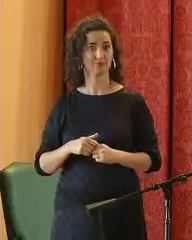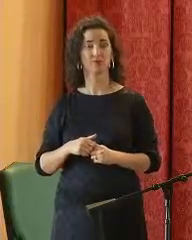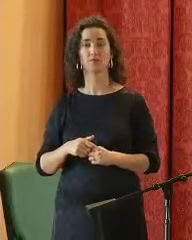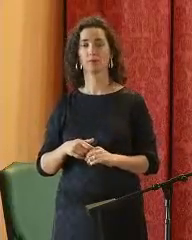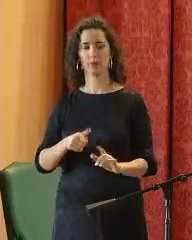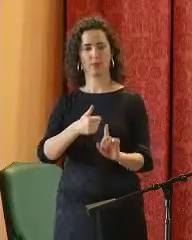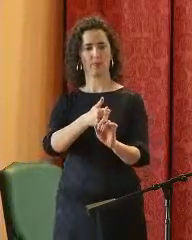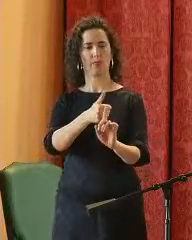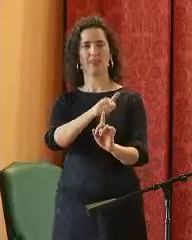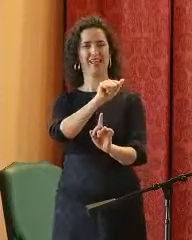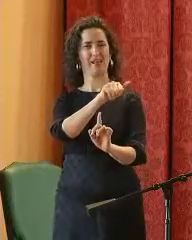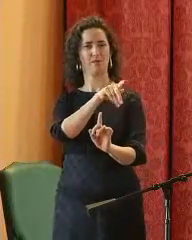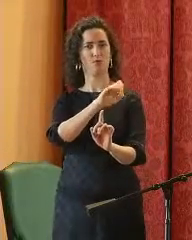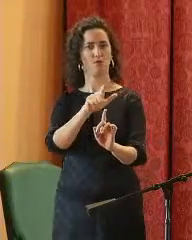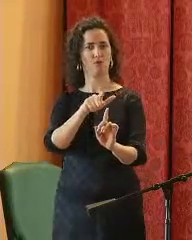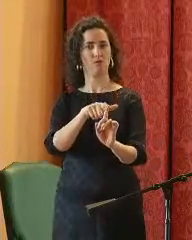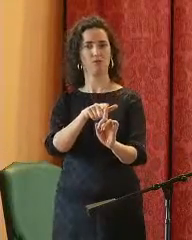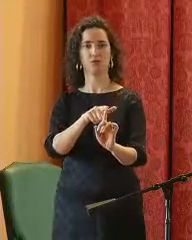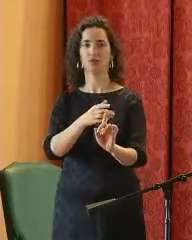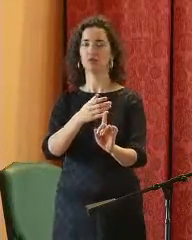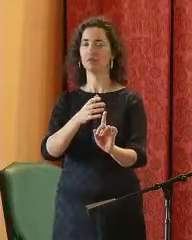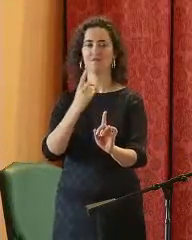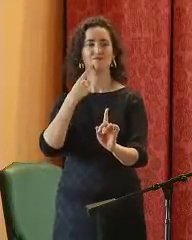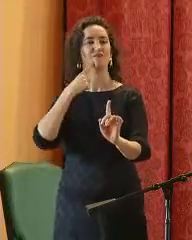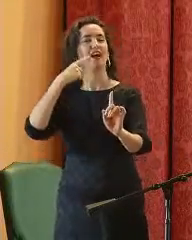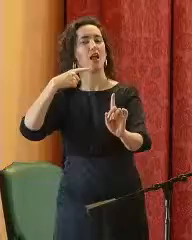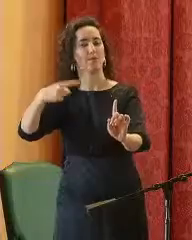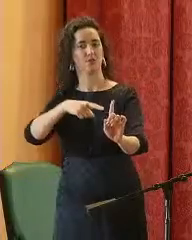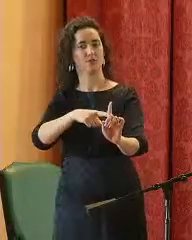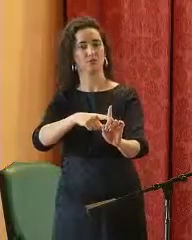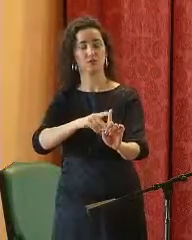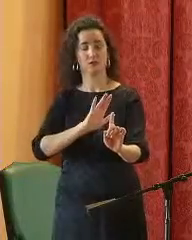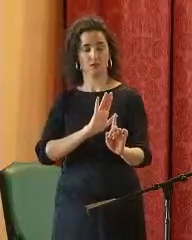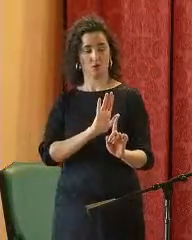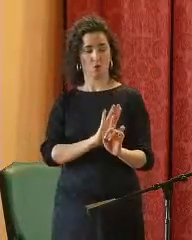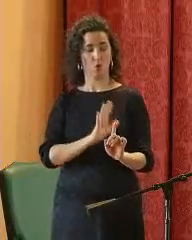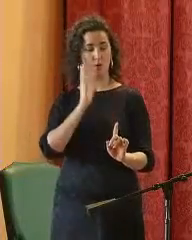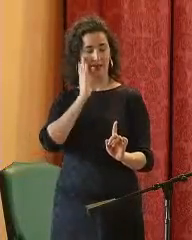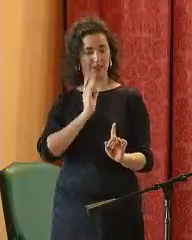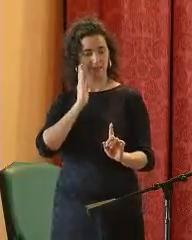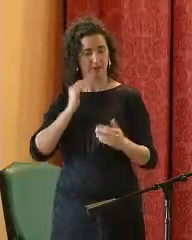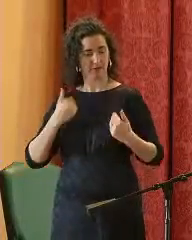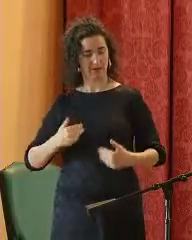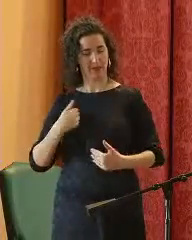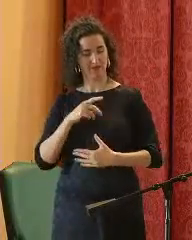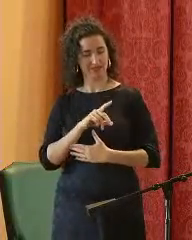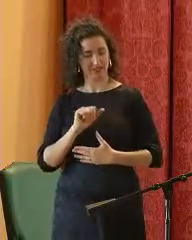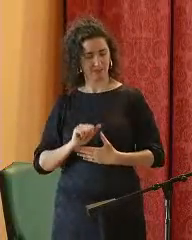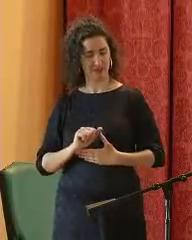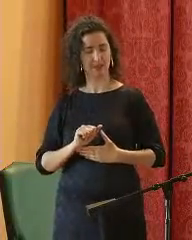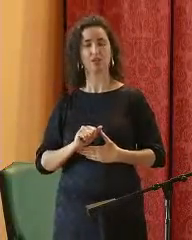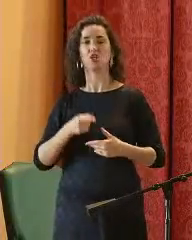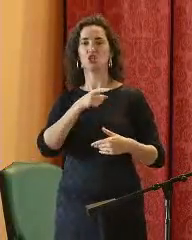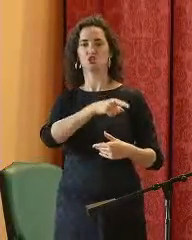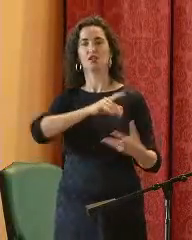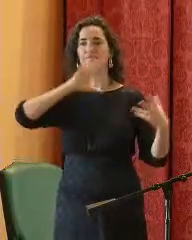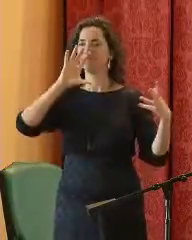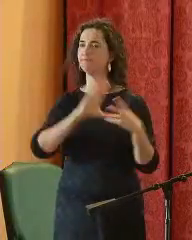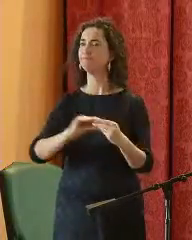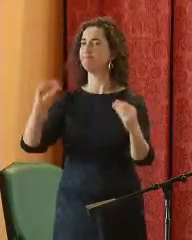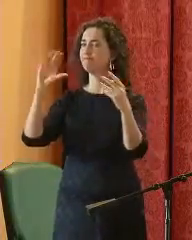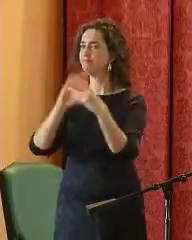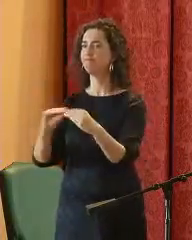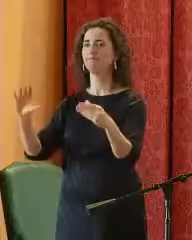known for her ability to share her experience as a person with a disability in a way that was